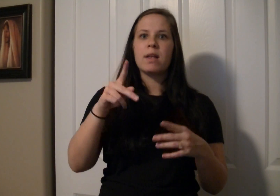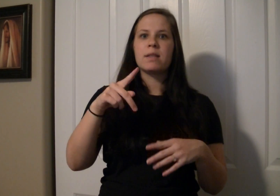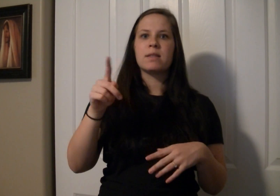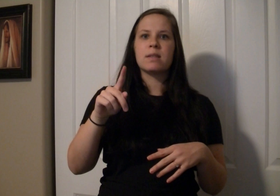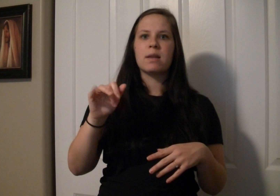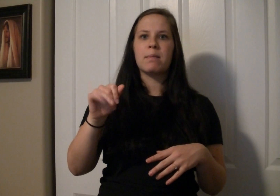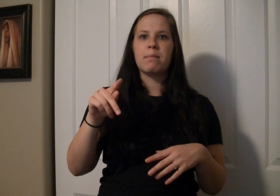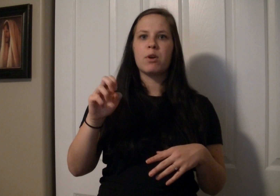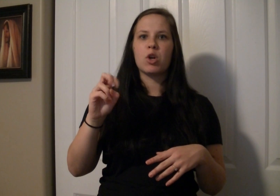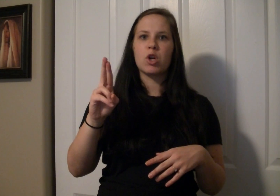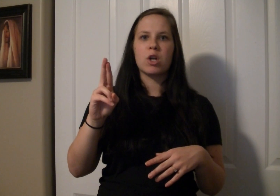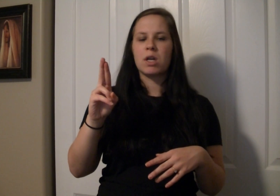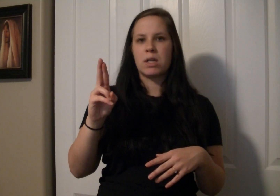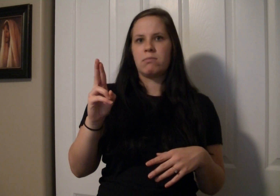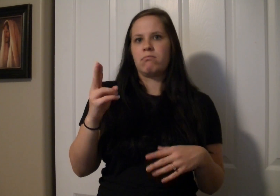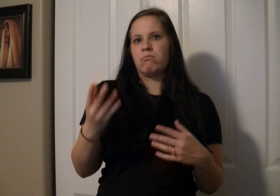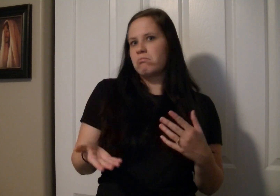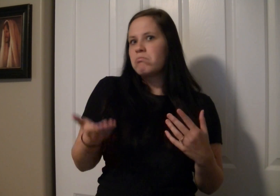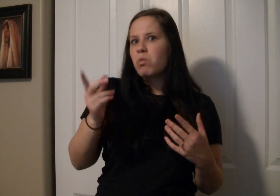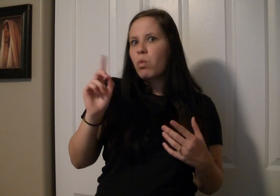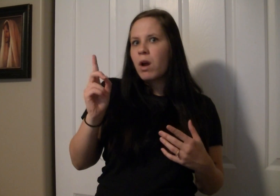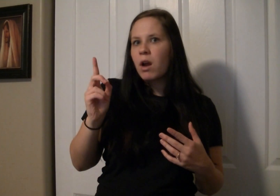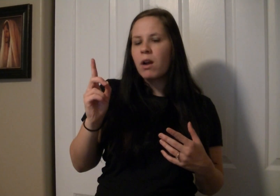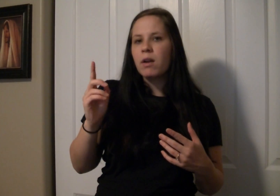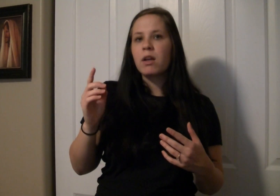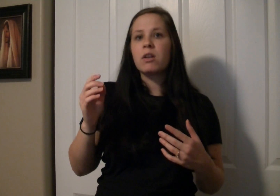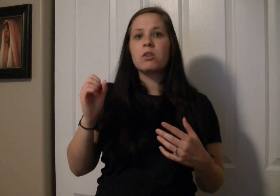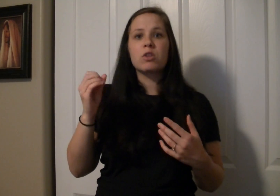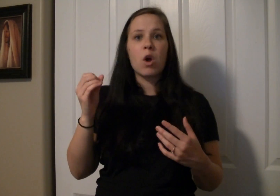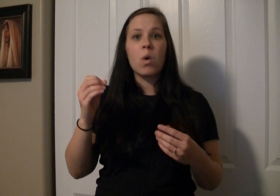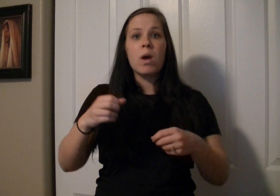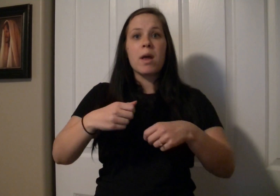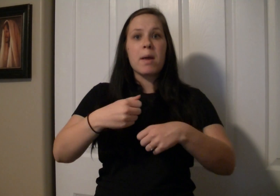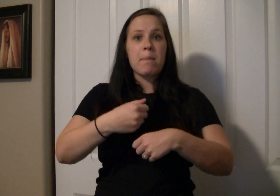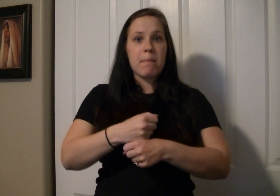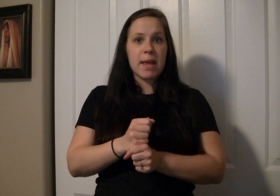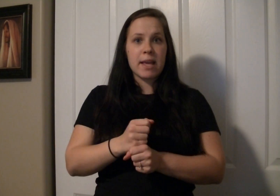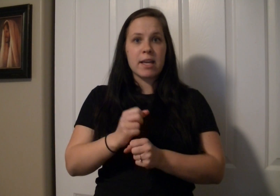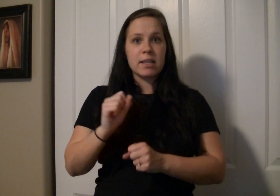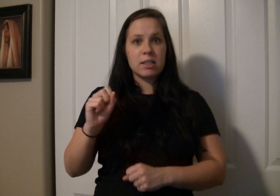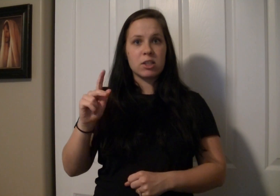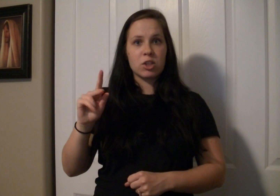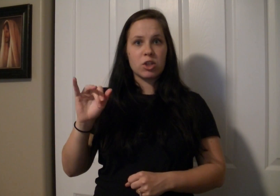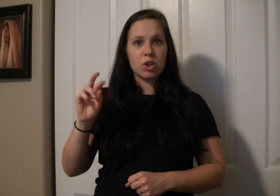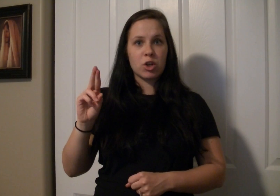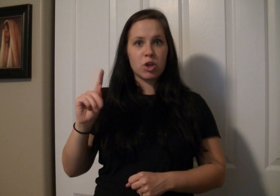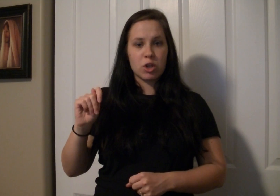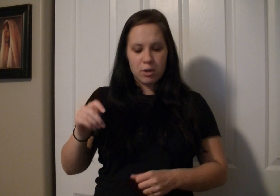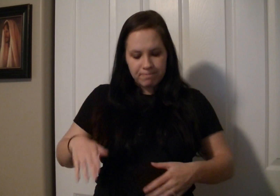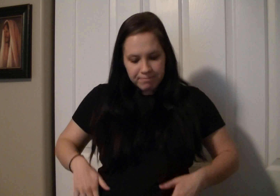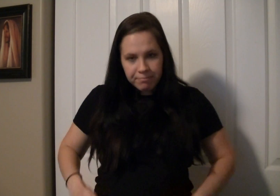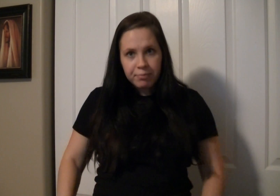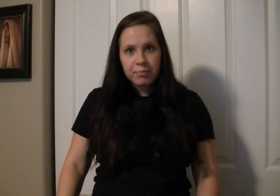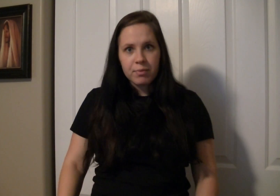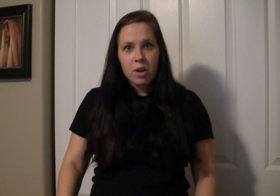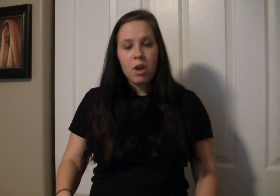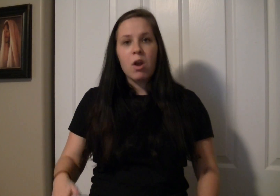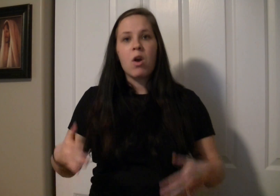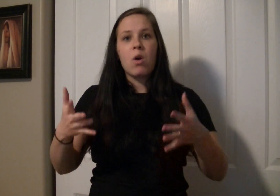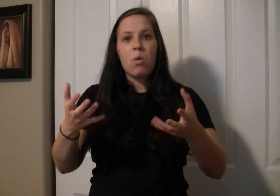a skirt and we're going to have the zipper in the back of the skirt. The skirt, therefore, is going to have an opening in